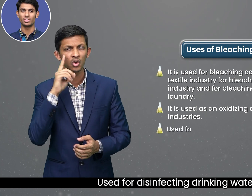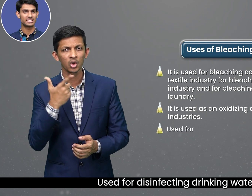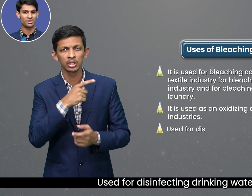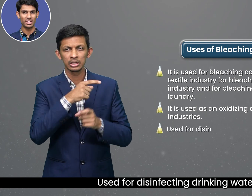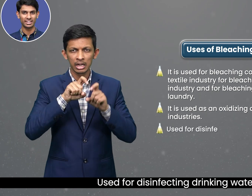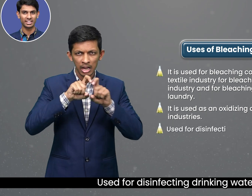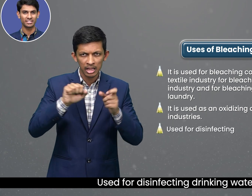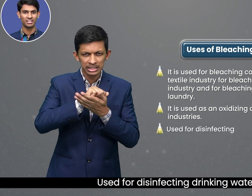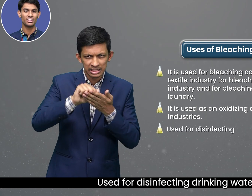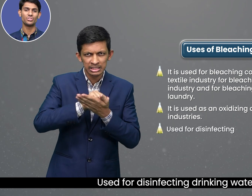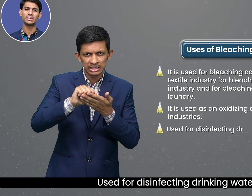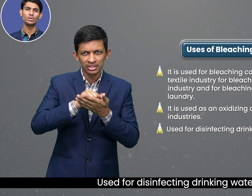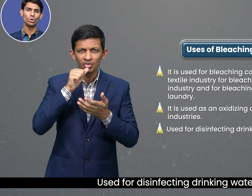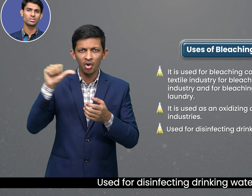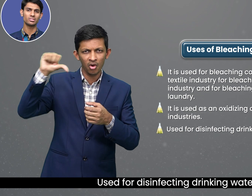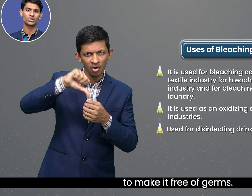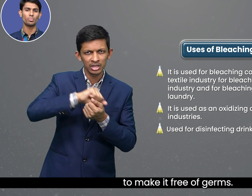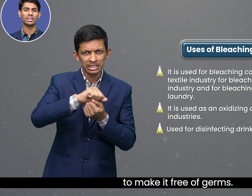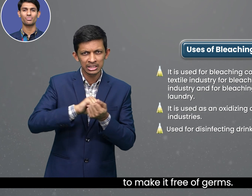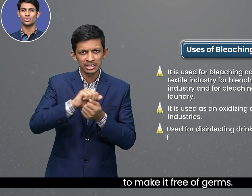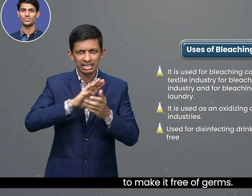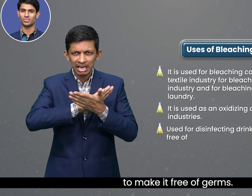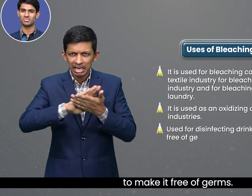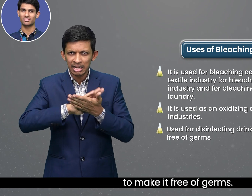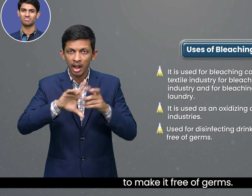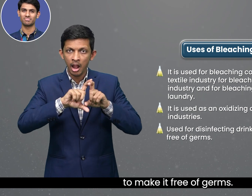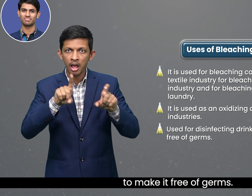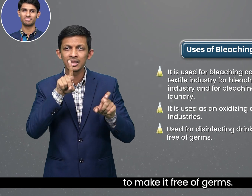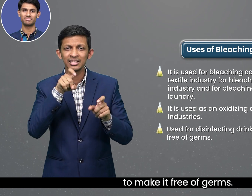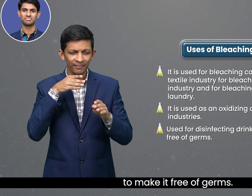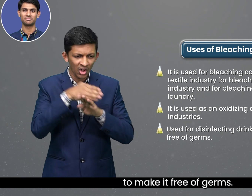Used for disinfecting drinking water to make it free of germs.